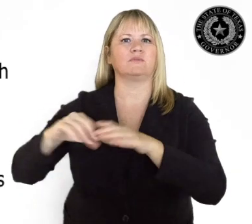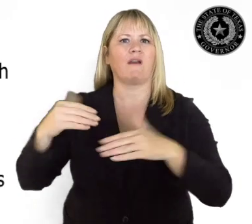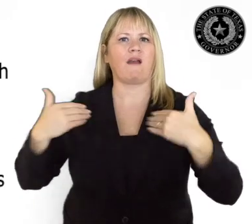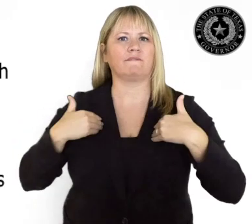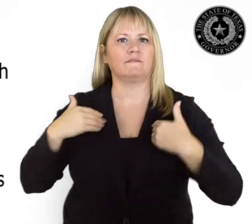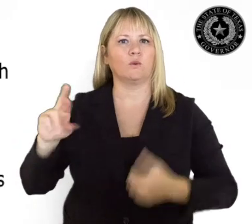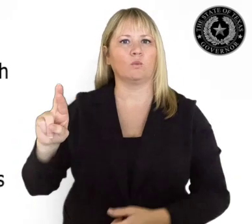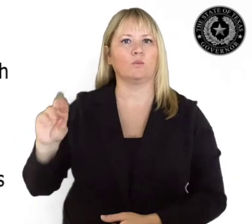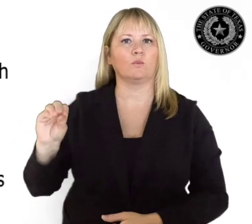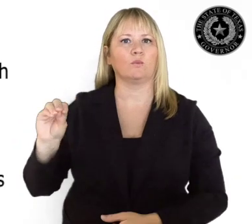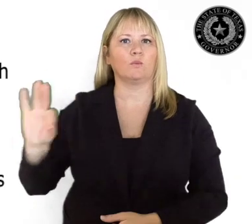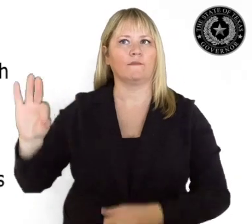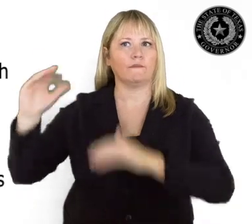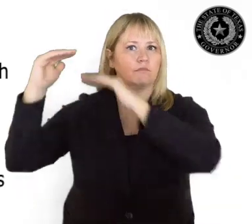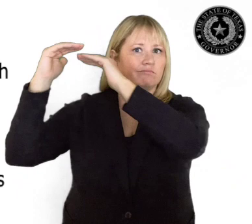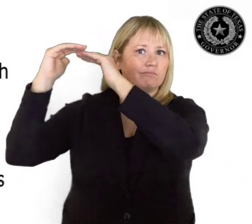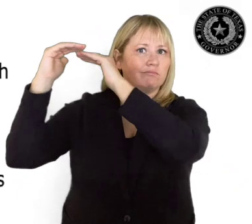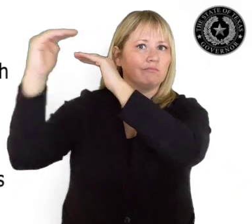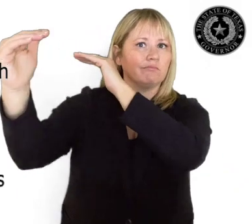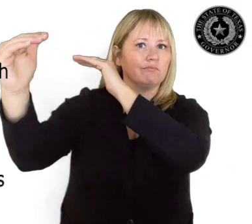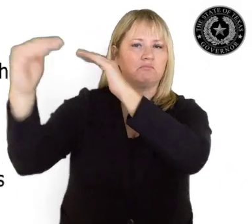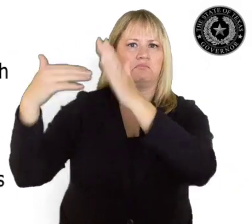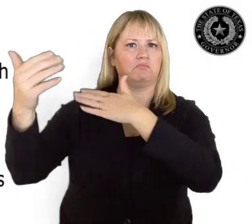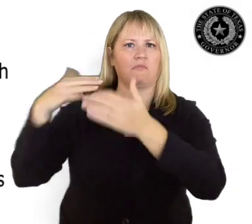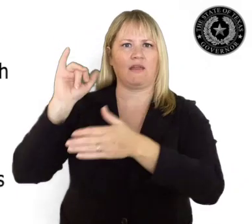roof is opened or closed.